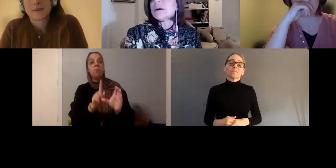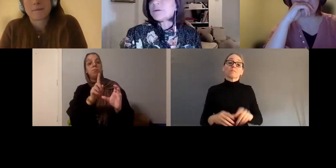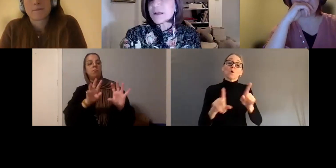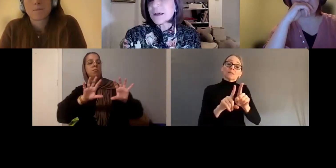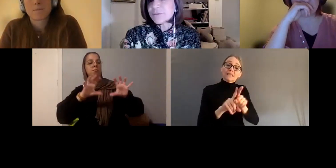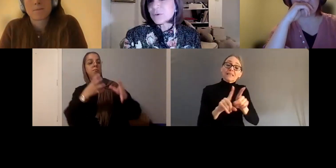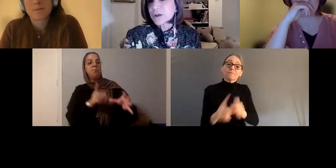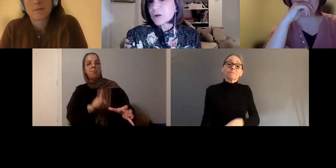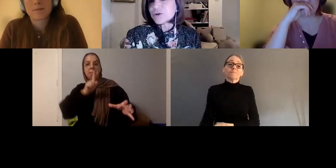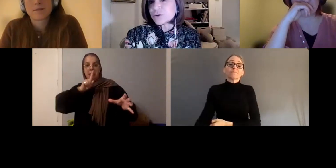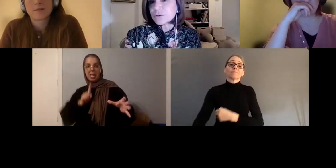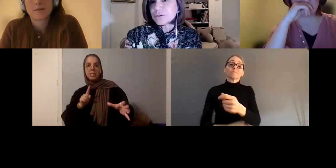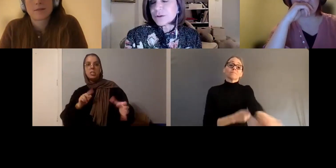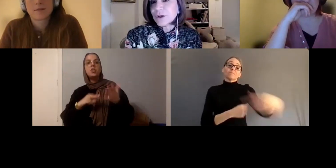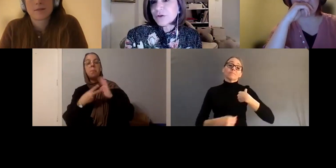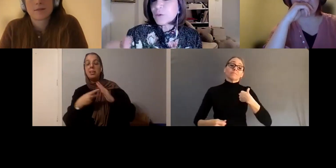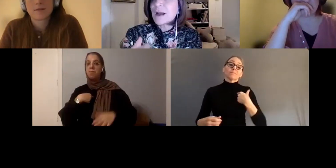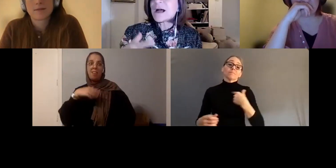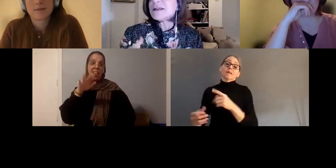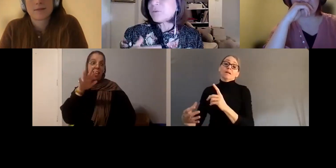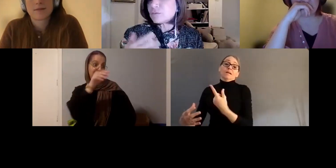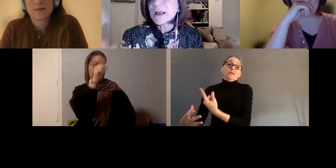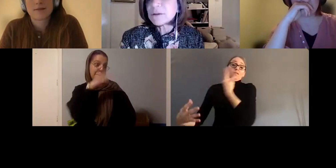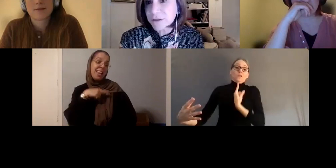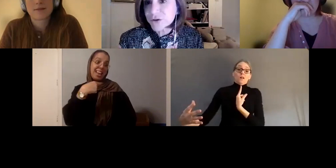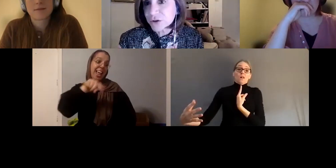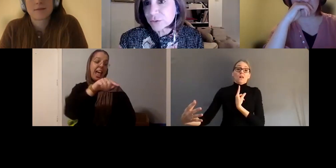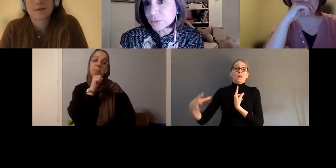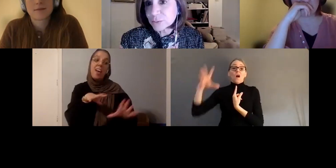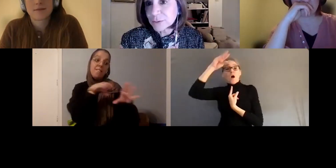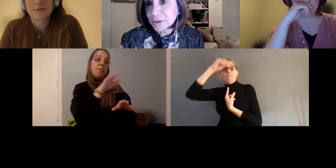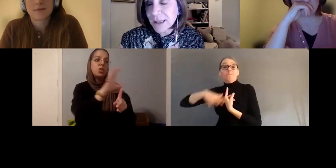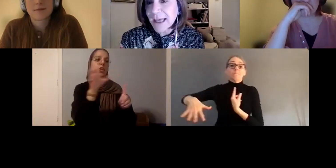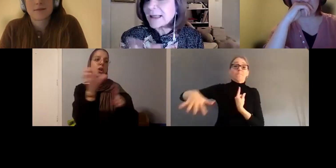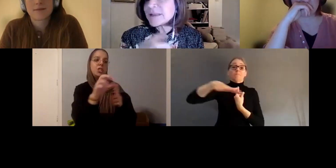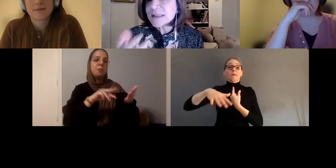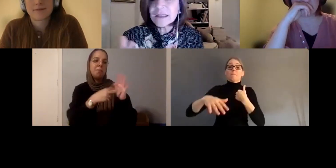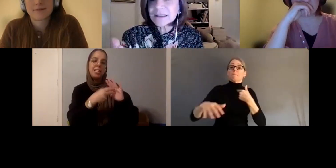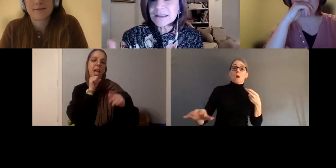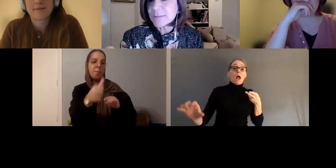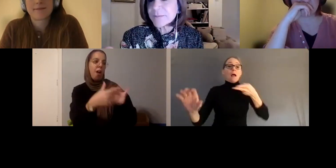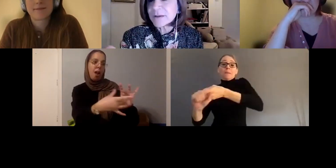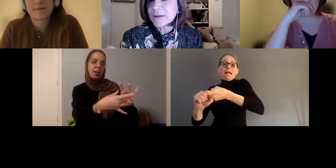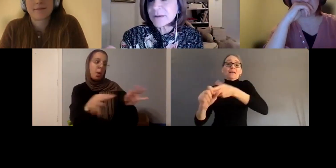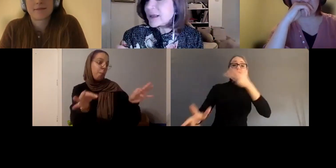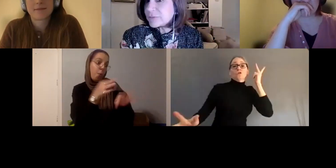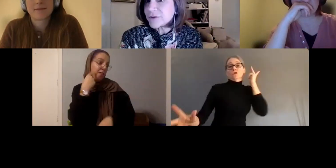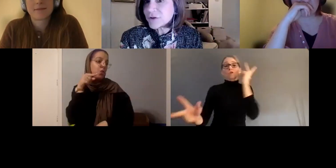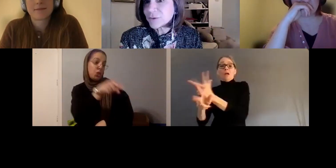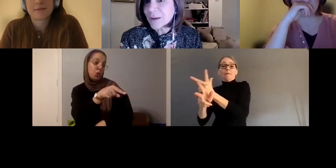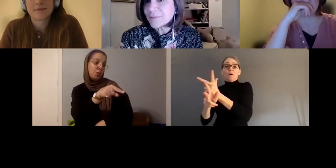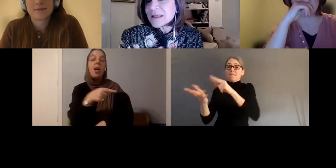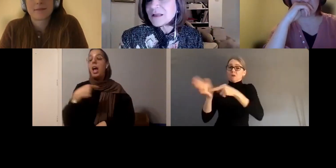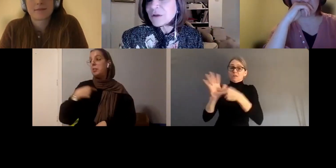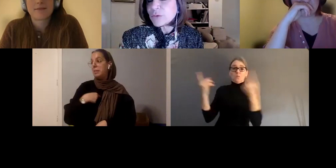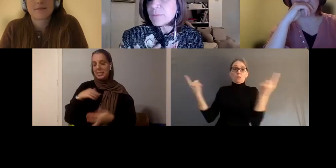on the outside of your culture, so I'm kind of irrelevant to you. And I'm studying something that's irrelevant to